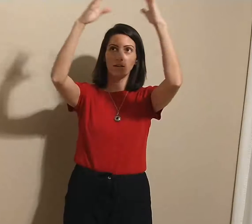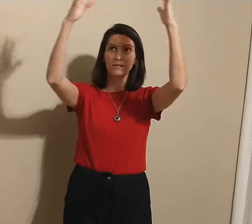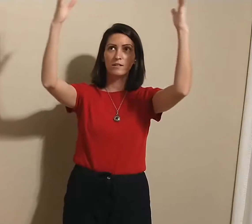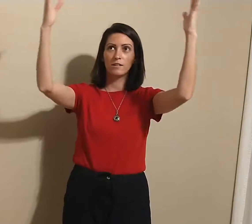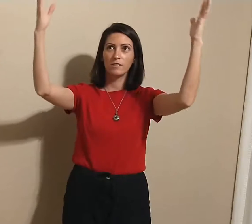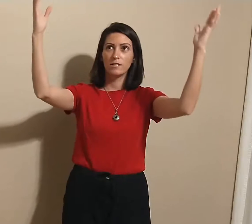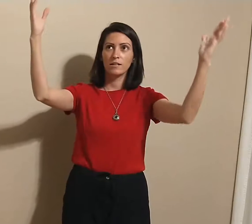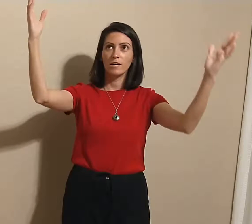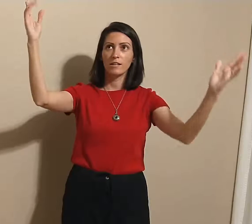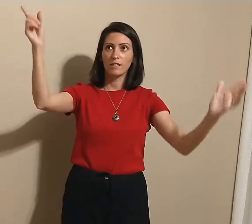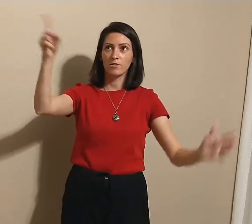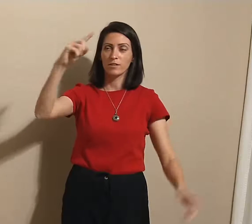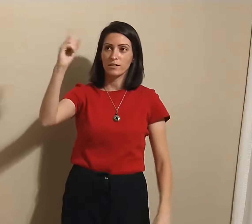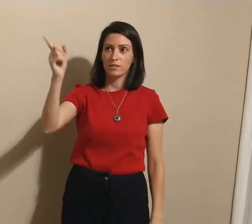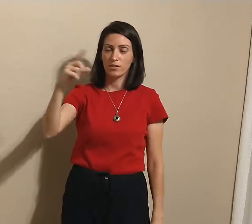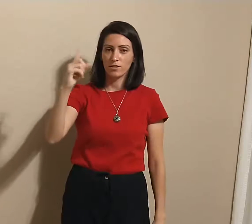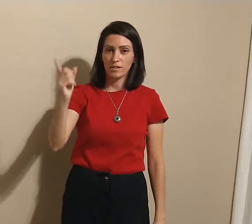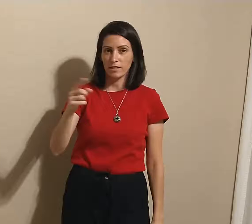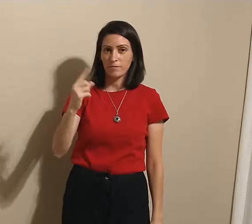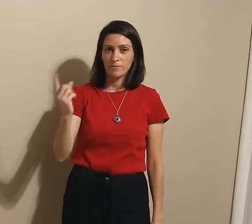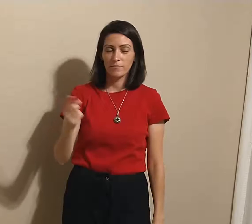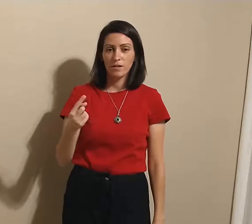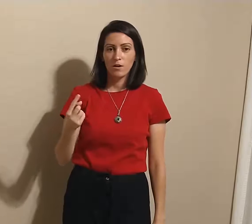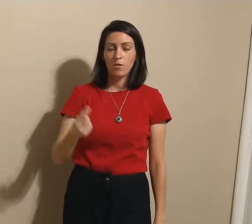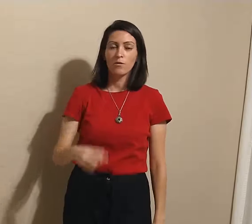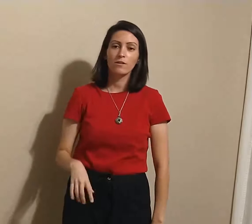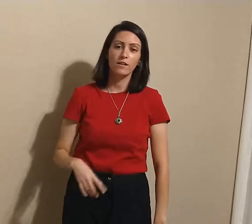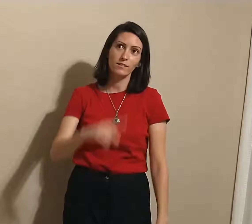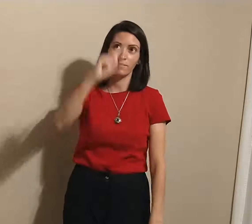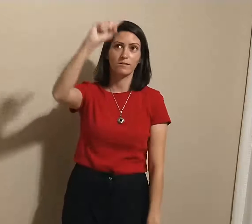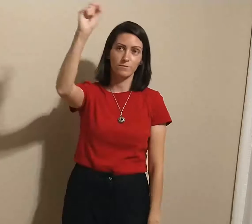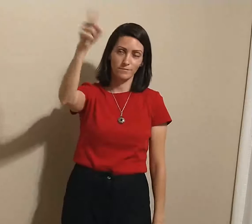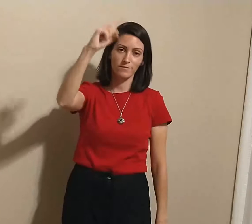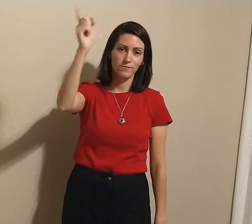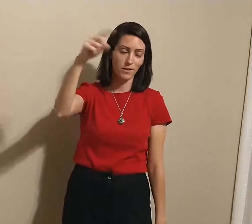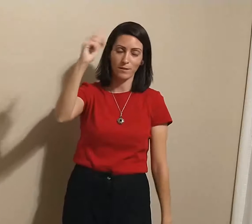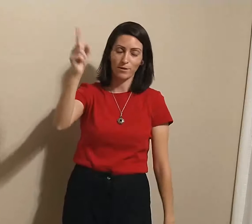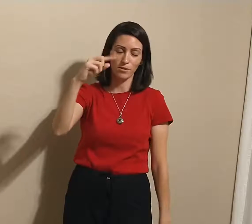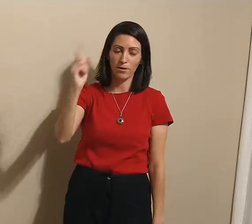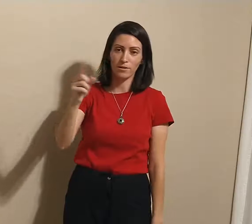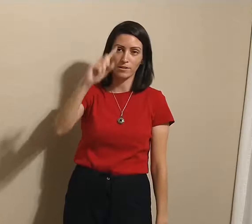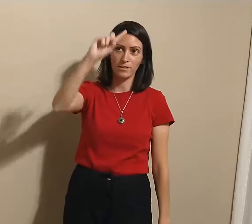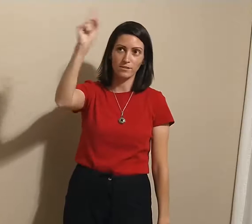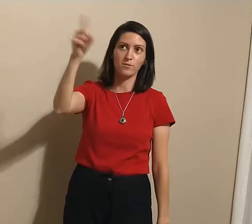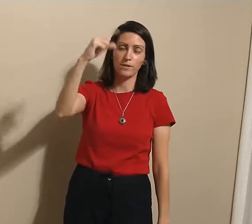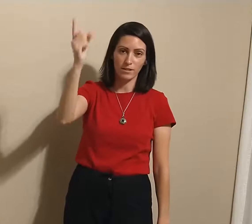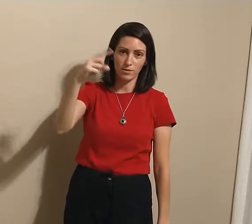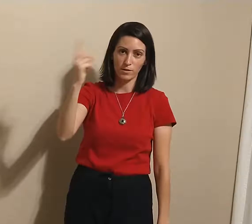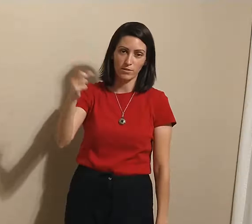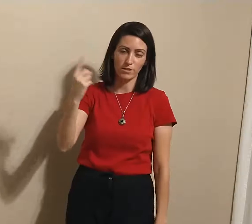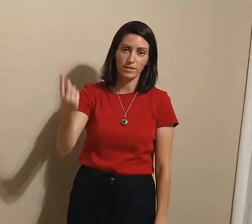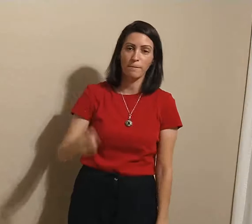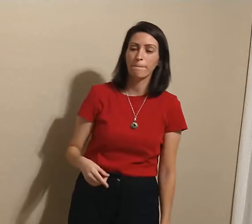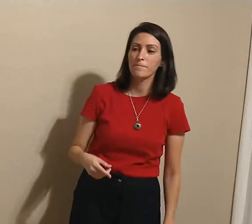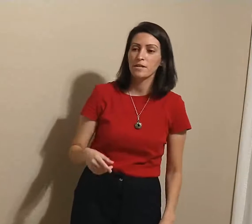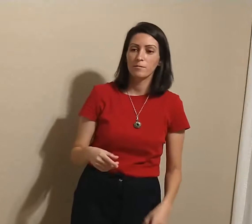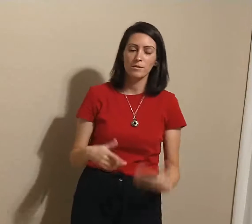all, and then I go into eternity, or I just forget about the all and I just go right into eternity,